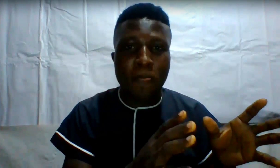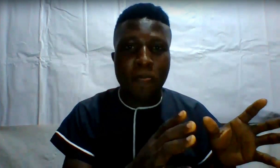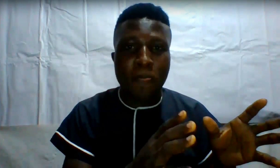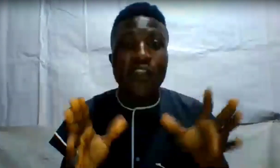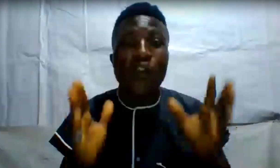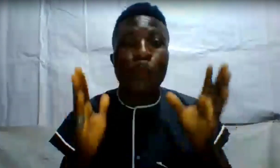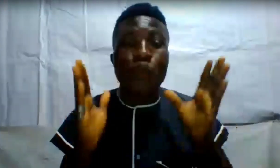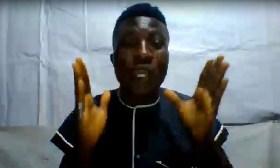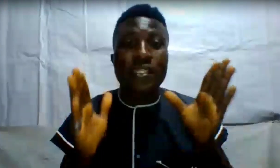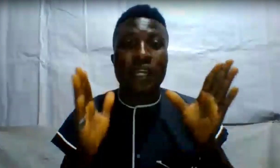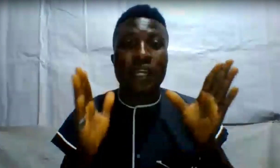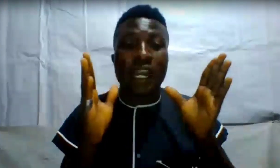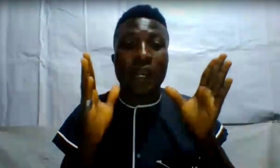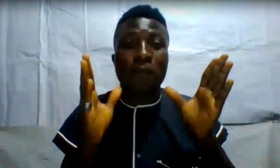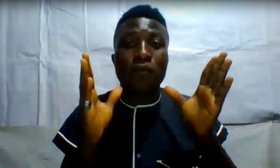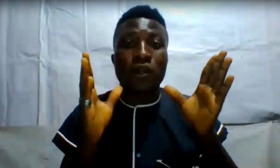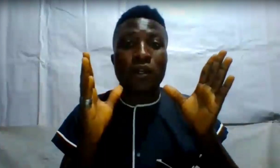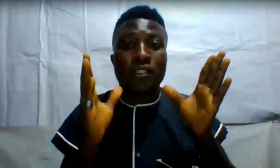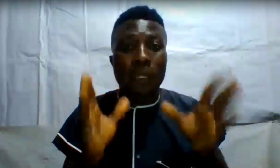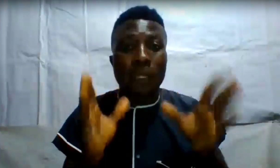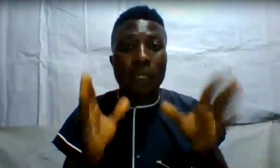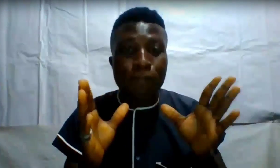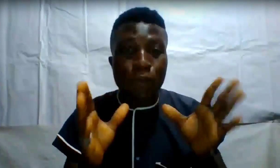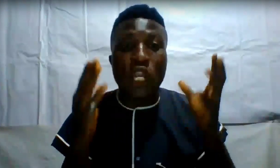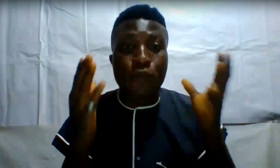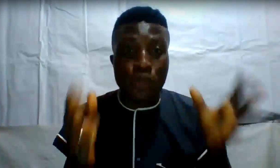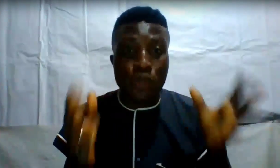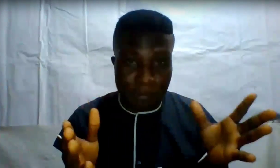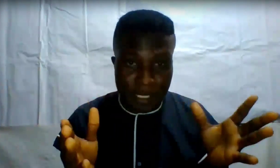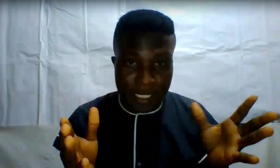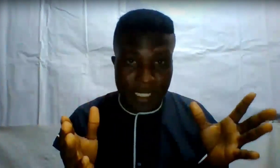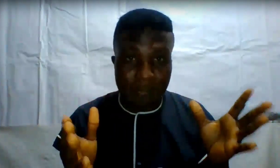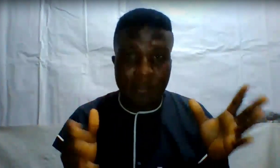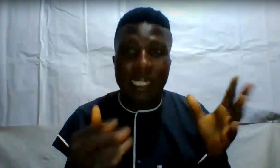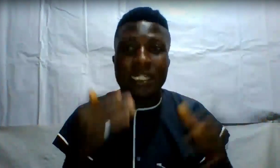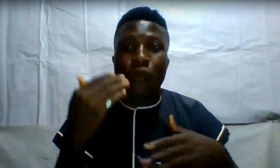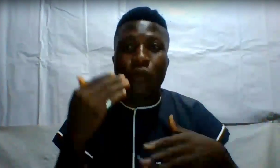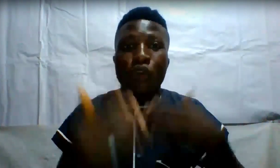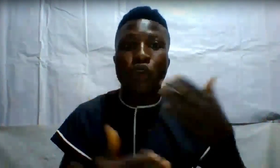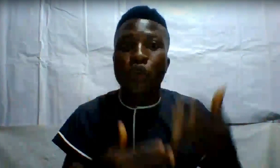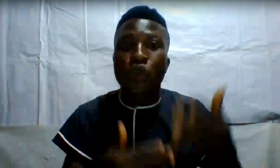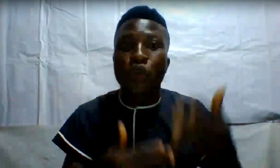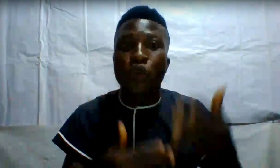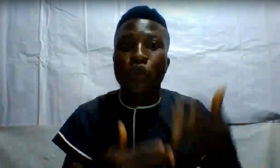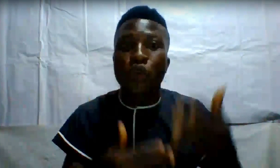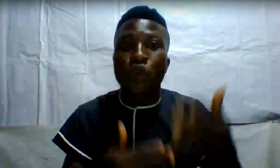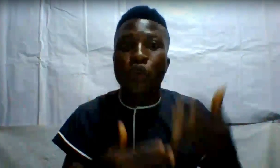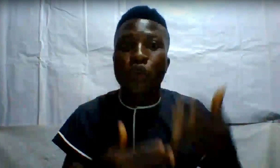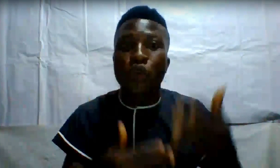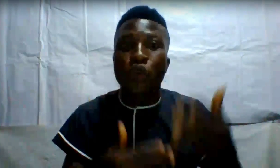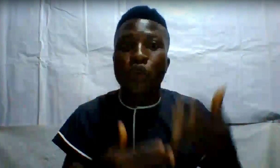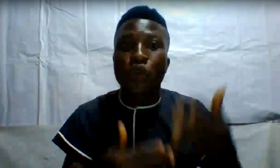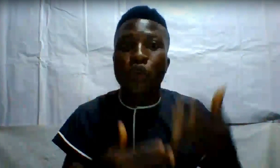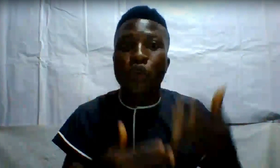again with samples to help you remember them. And then we're going to go into, we're going to